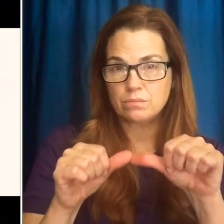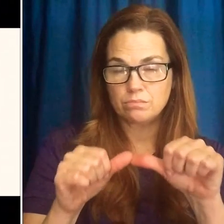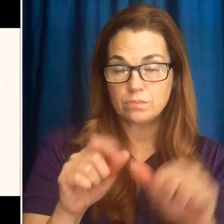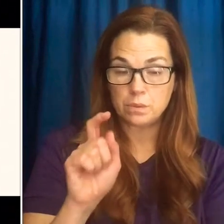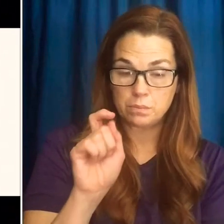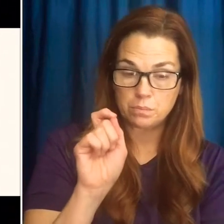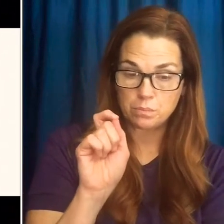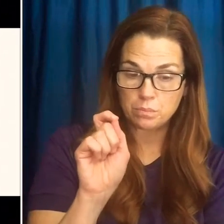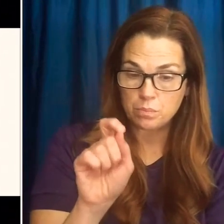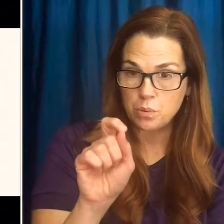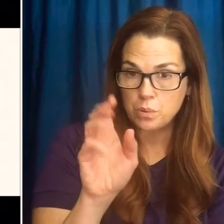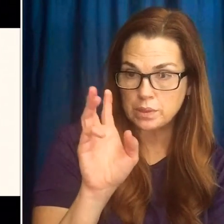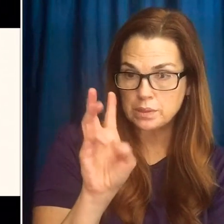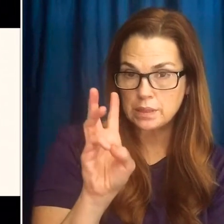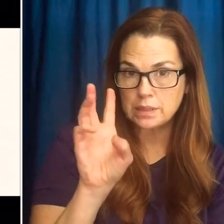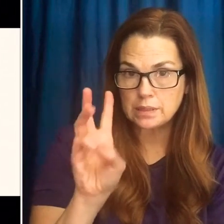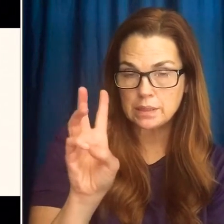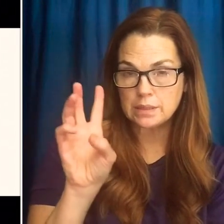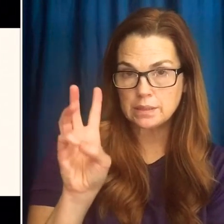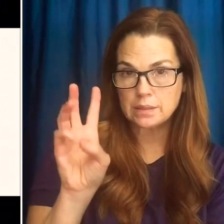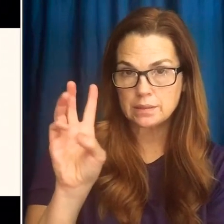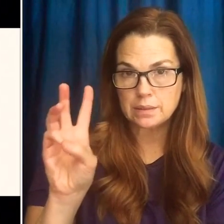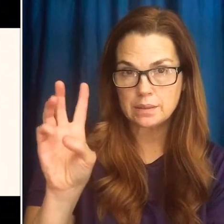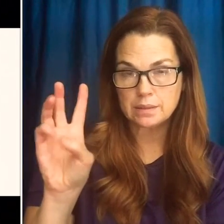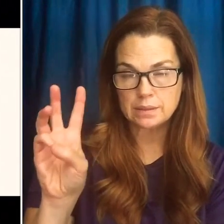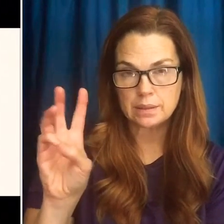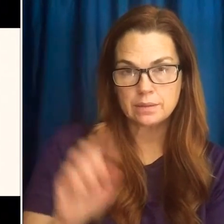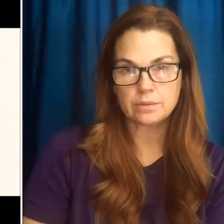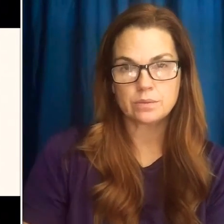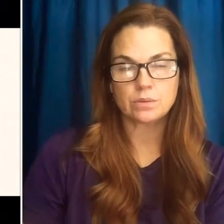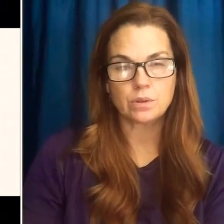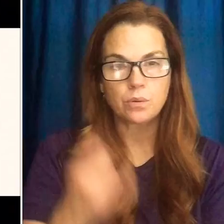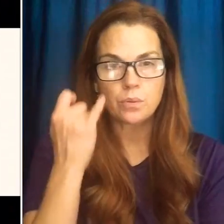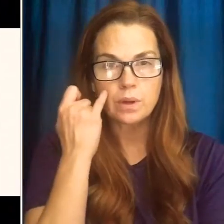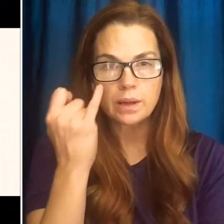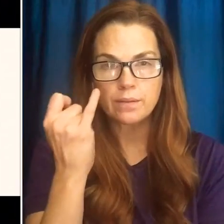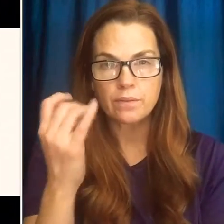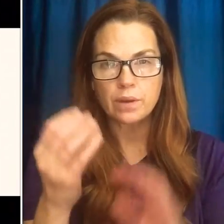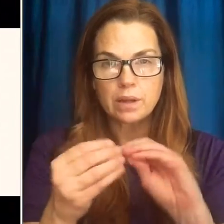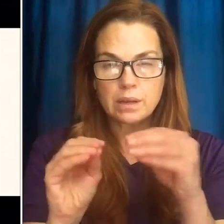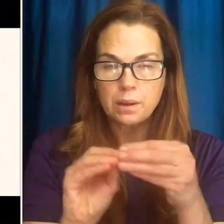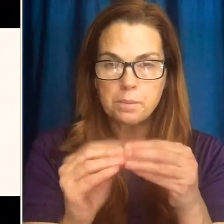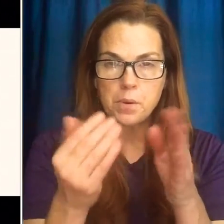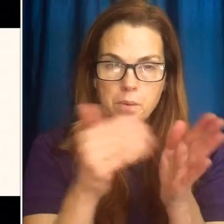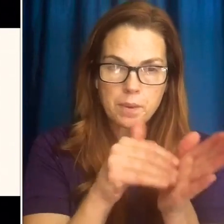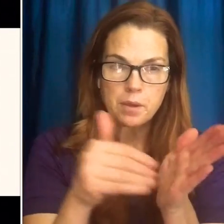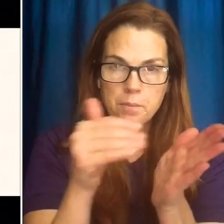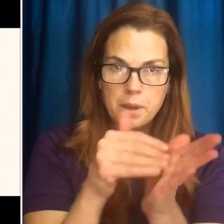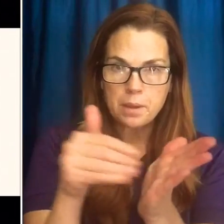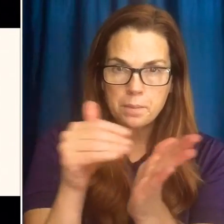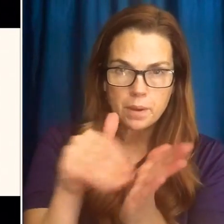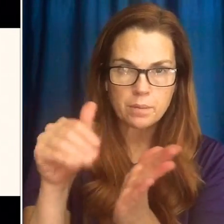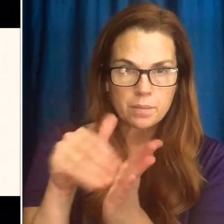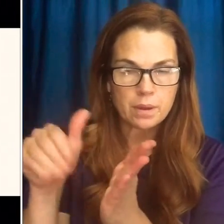have a number that repeats over and over and over again, here's how I write that